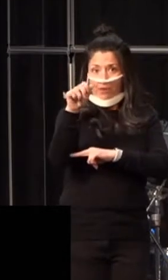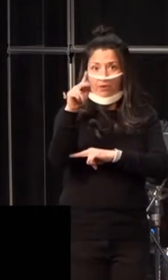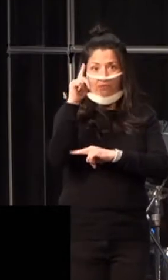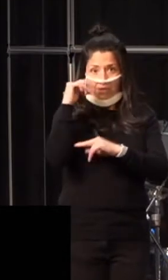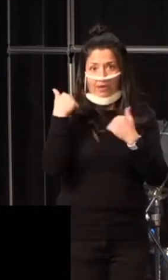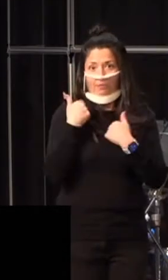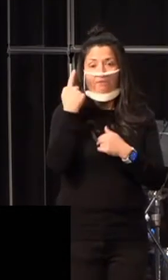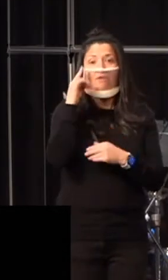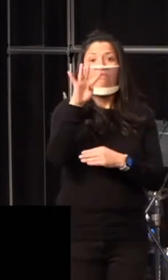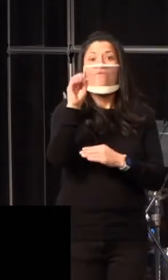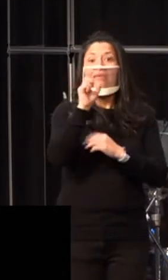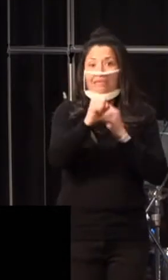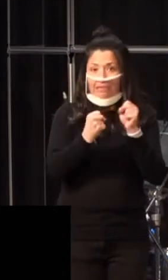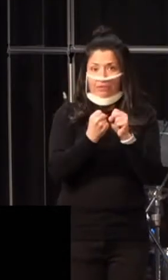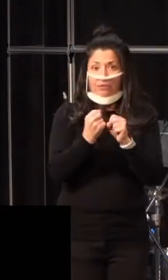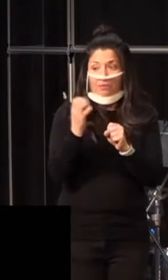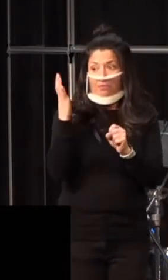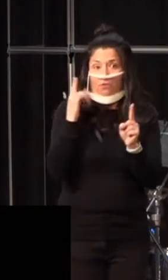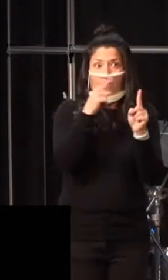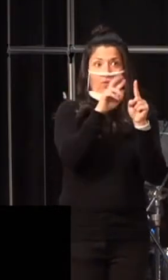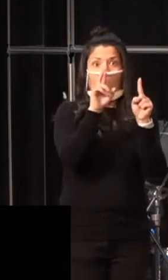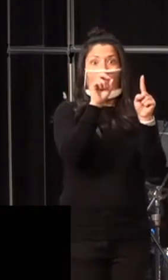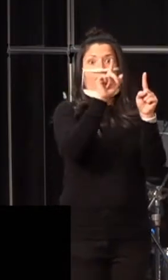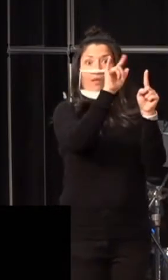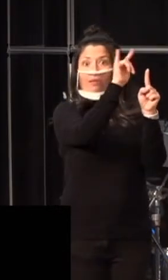from being royalty to being a lowly shepherd.